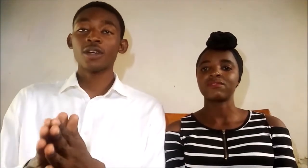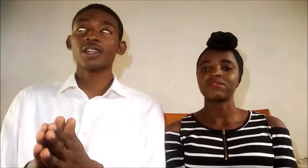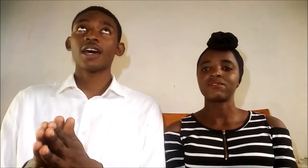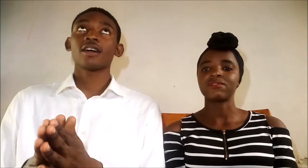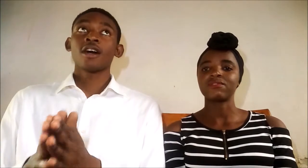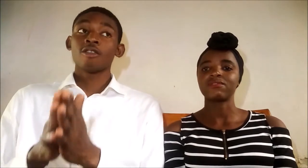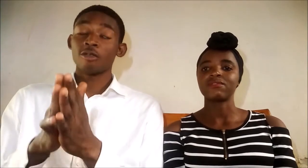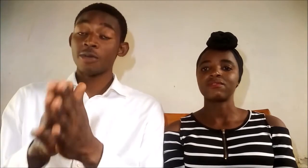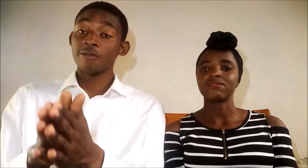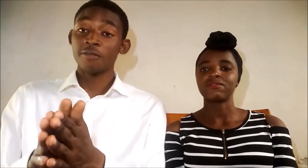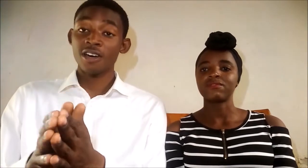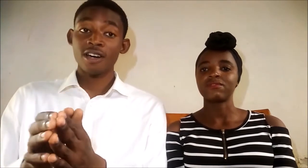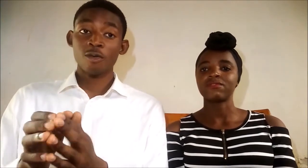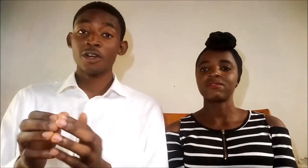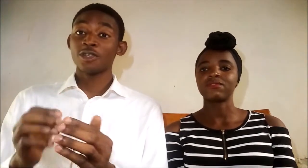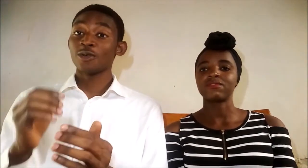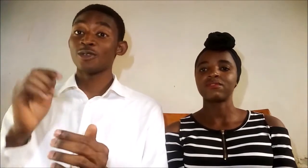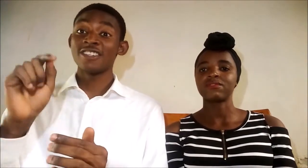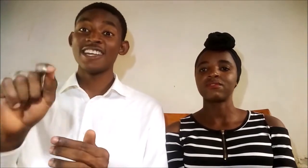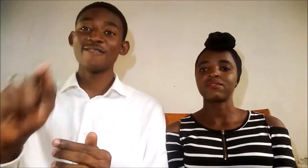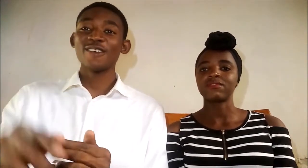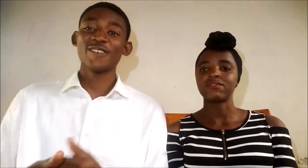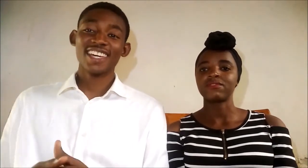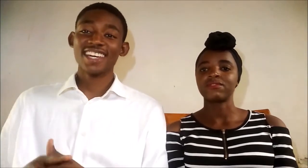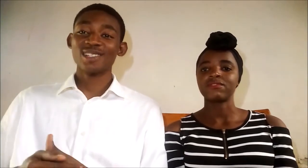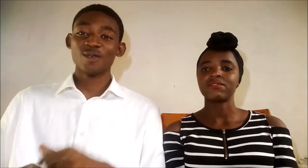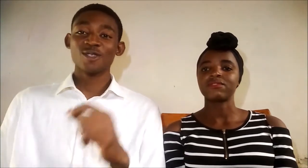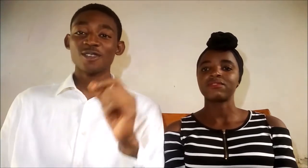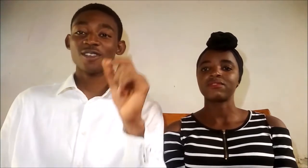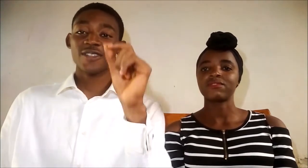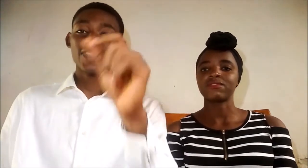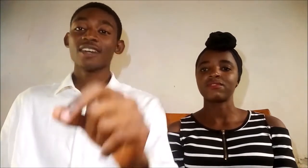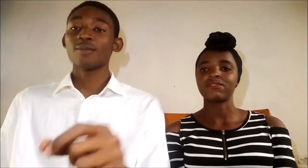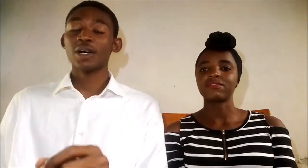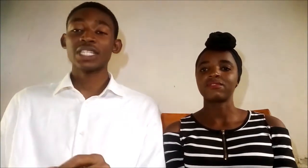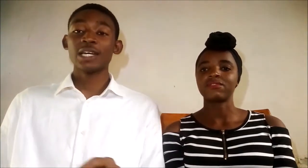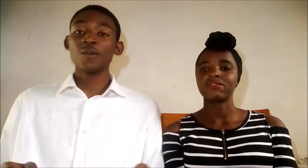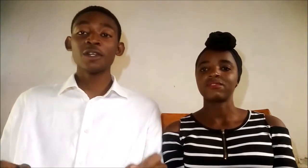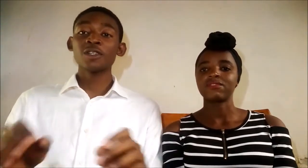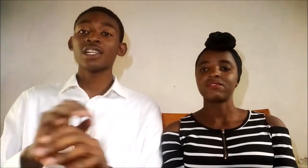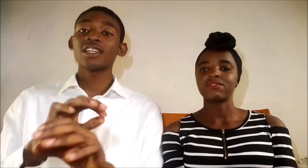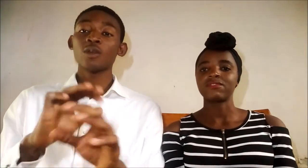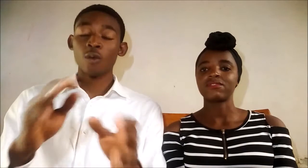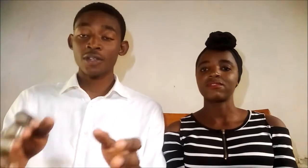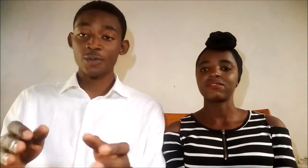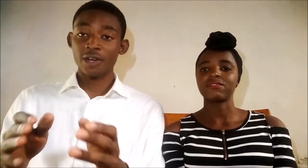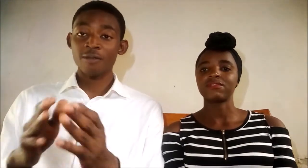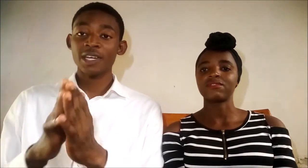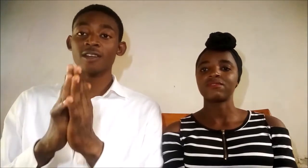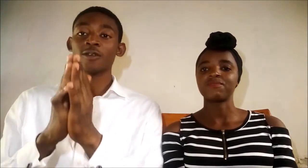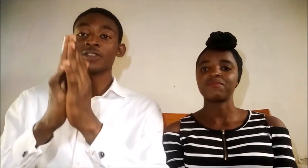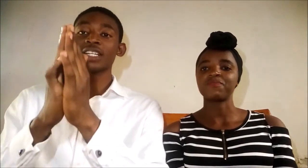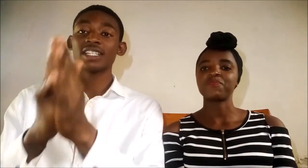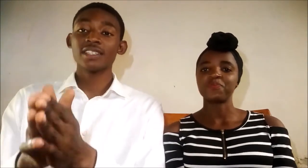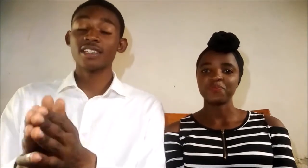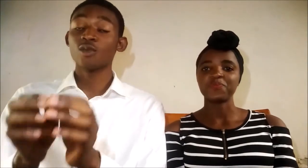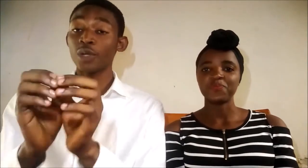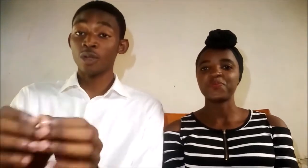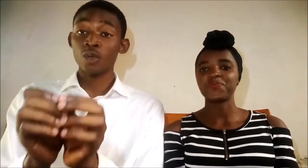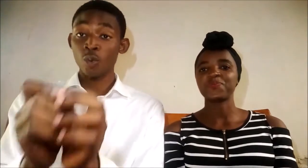like remember, what you will never forget, what you're gonna think about. And we're not just learning the words, we're gonna make a lot of sentences with those words